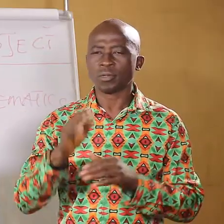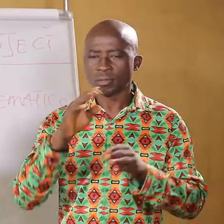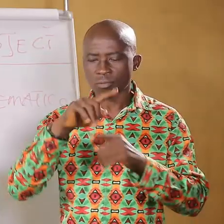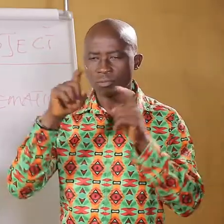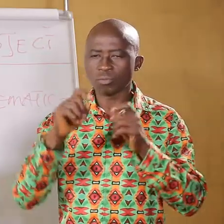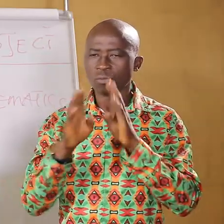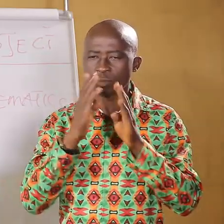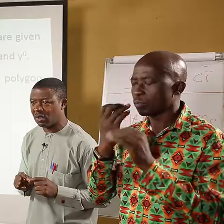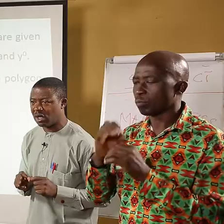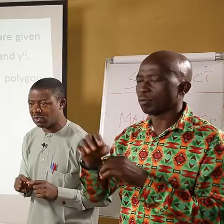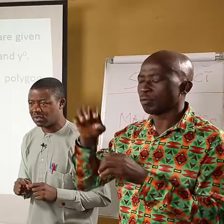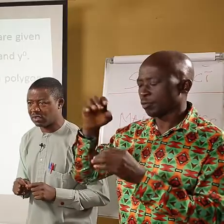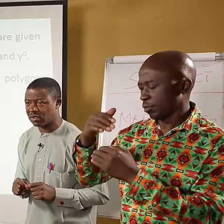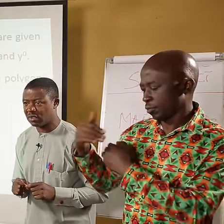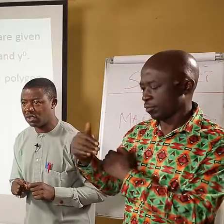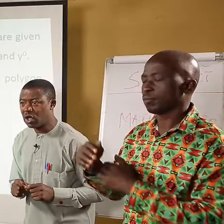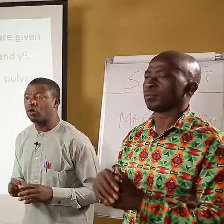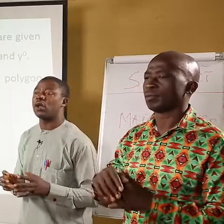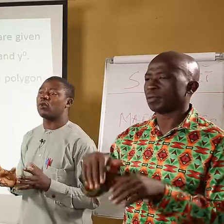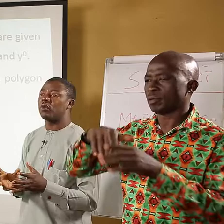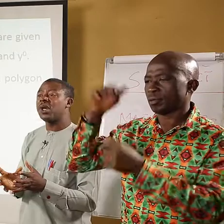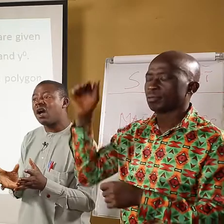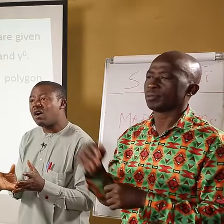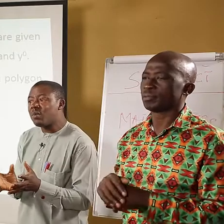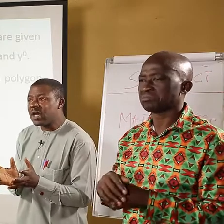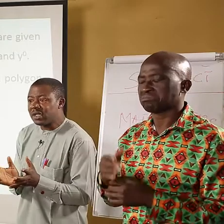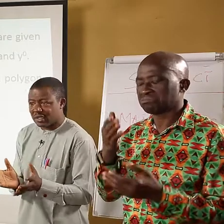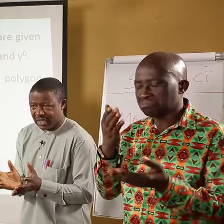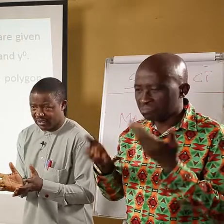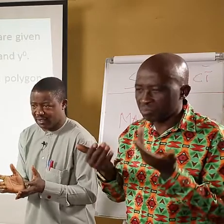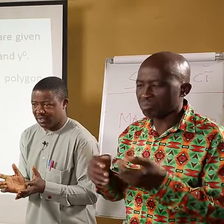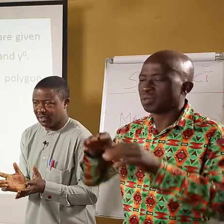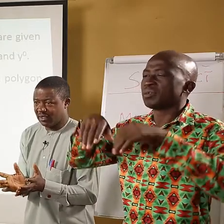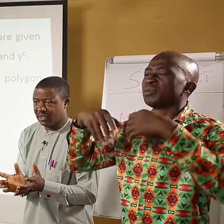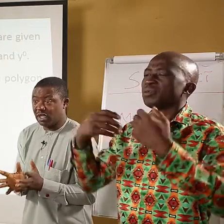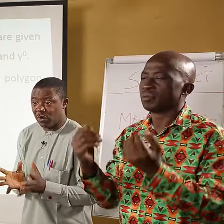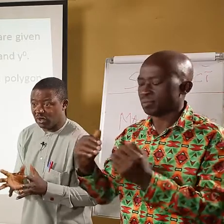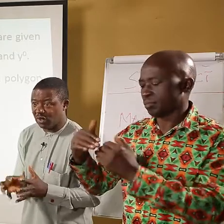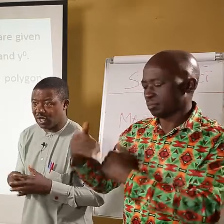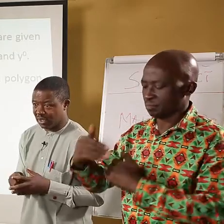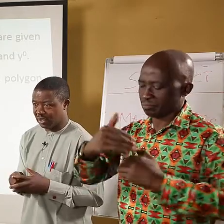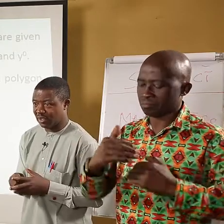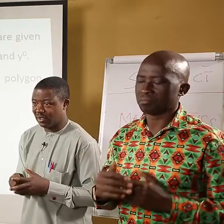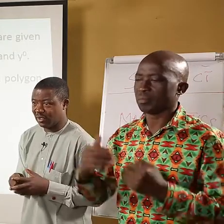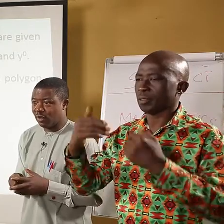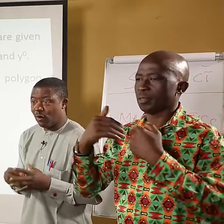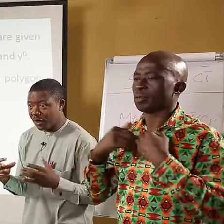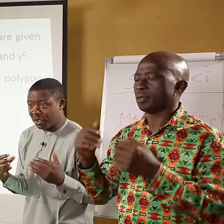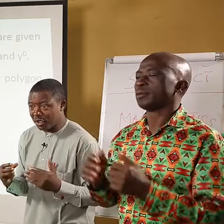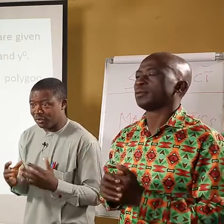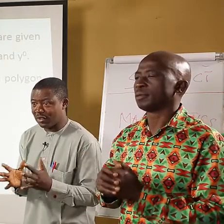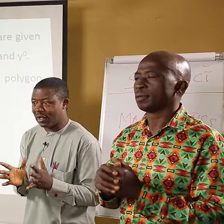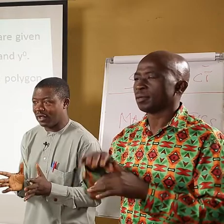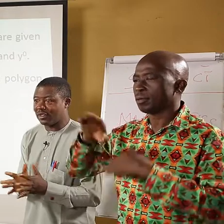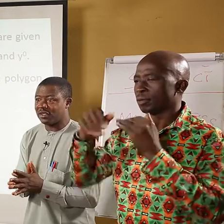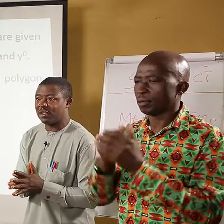is talking about exterior angles. So it could be how many sides the polygon has. All you